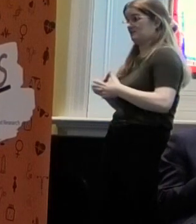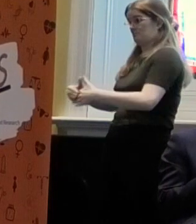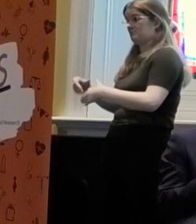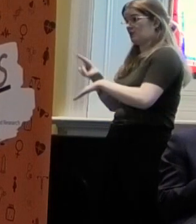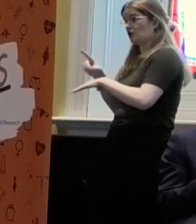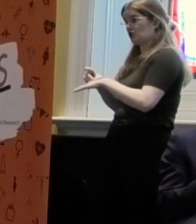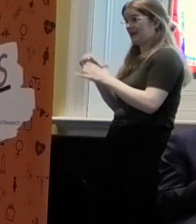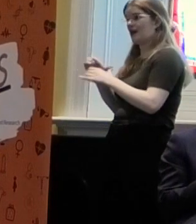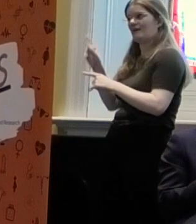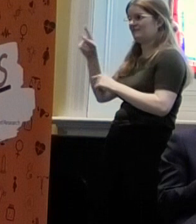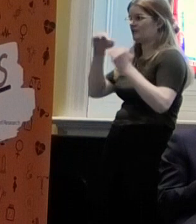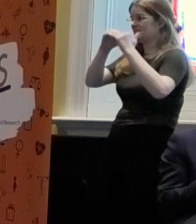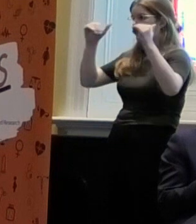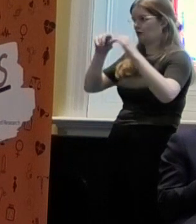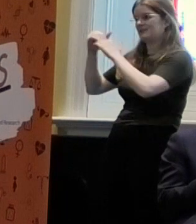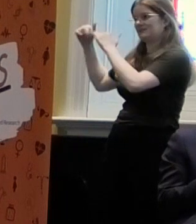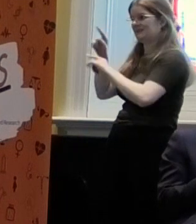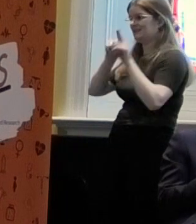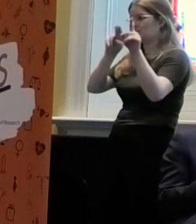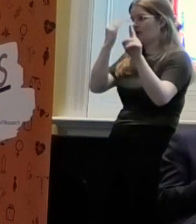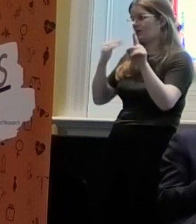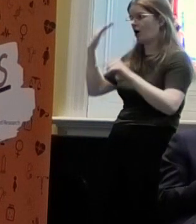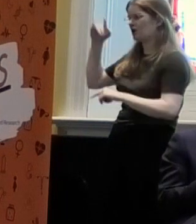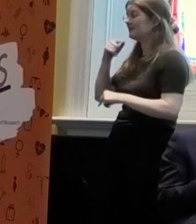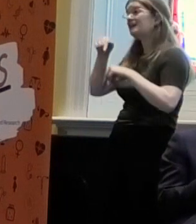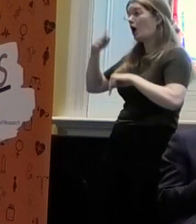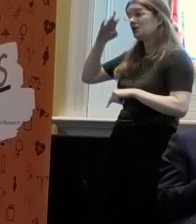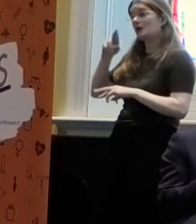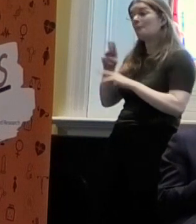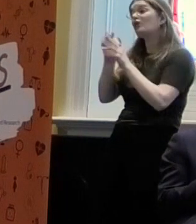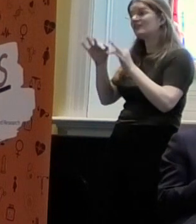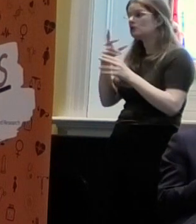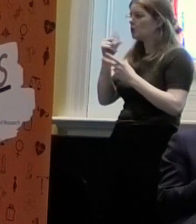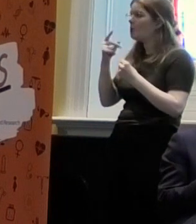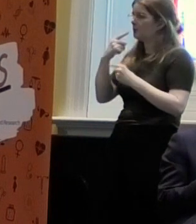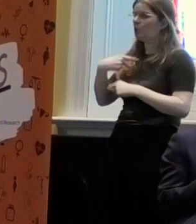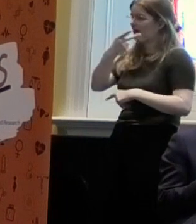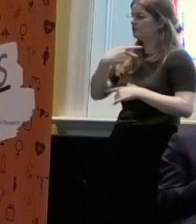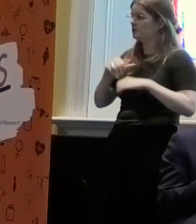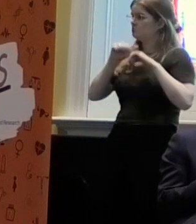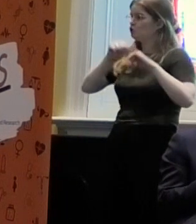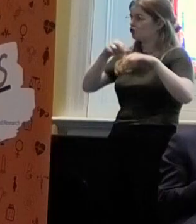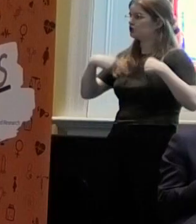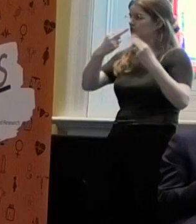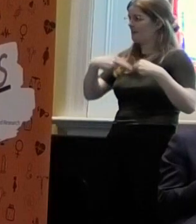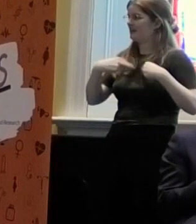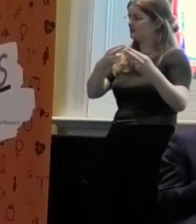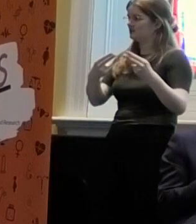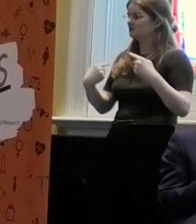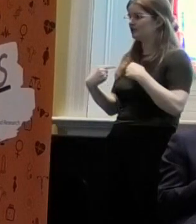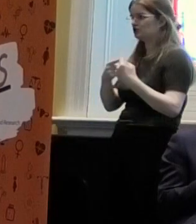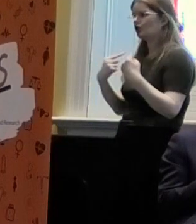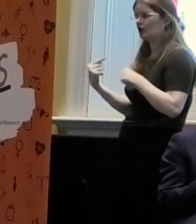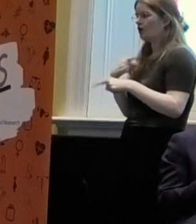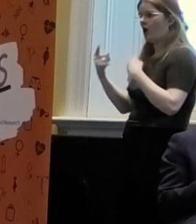siloed in those countries, whereas in Ireland, well, it's not perfect here, but the mutual respect that I see every day of the week in